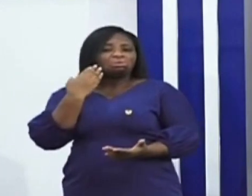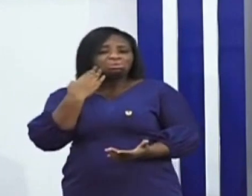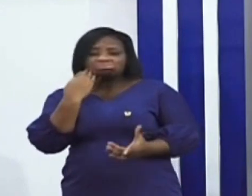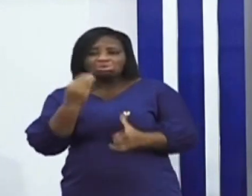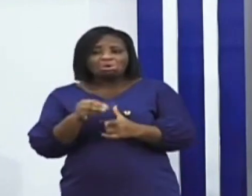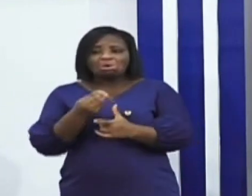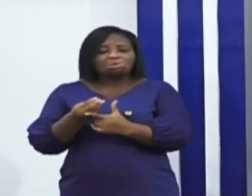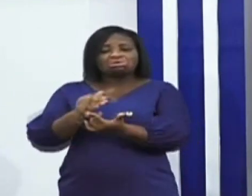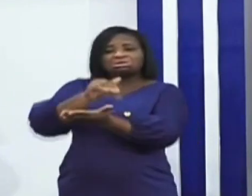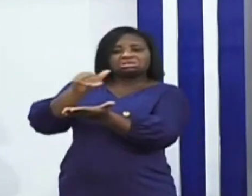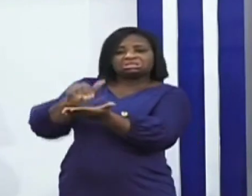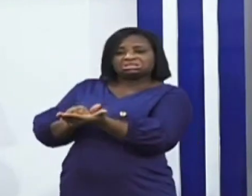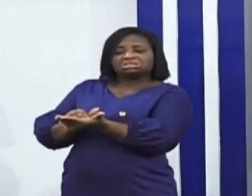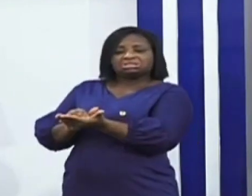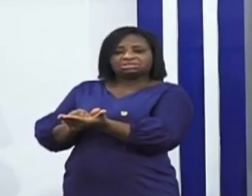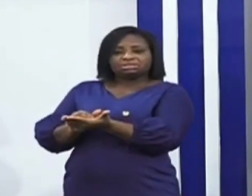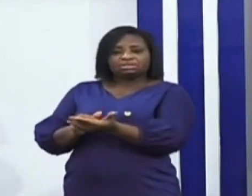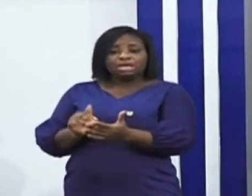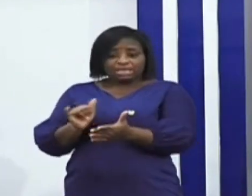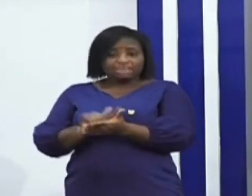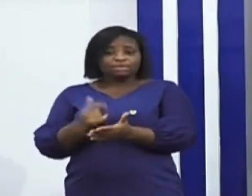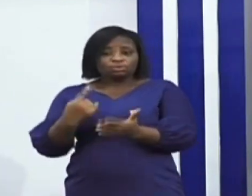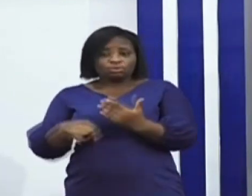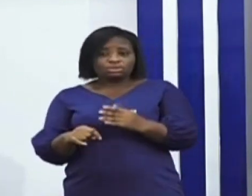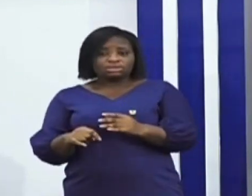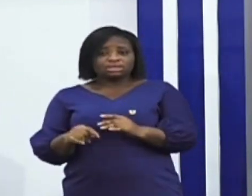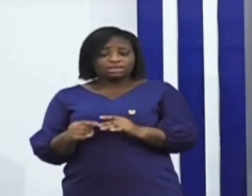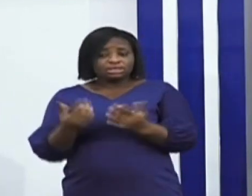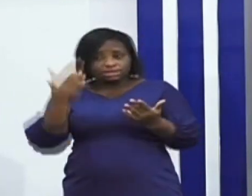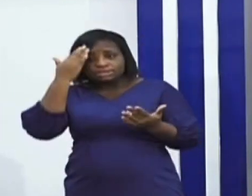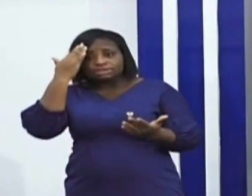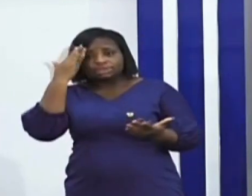that's where we look at.